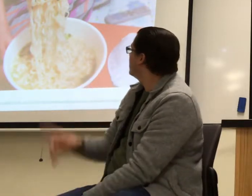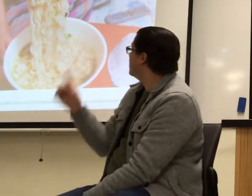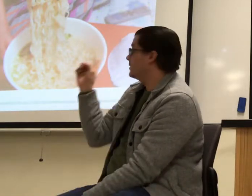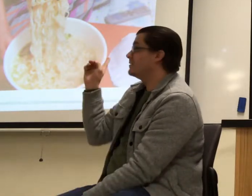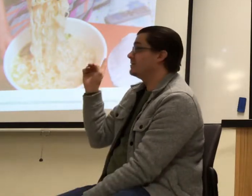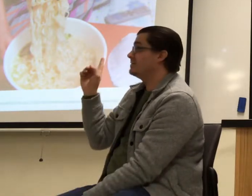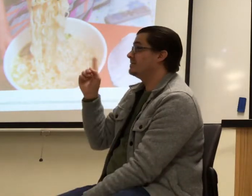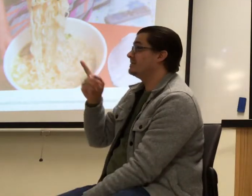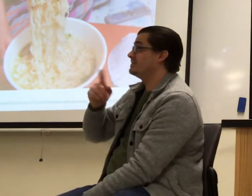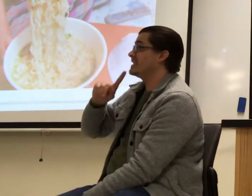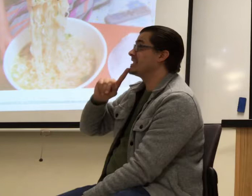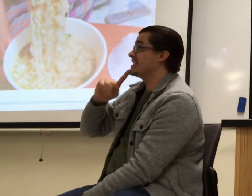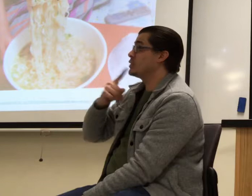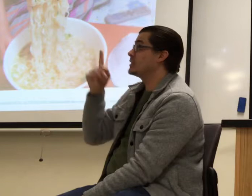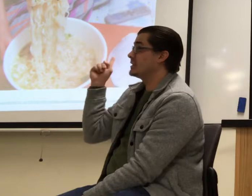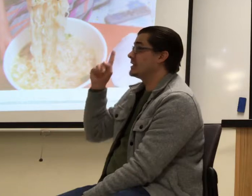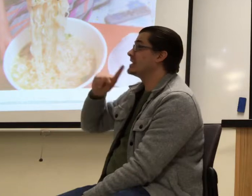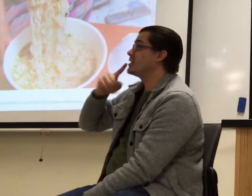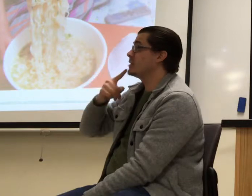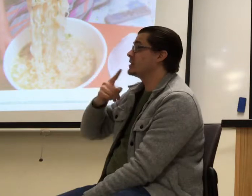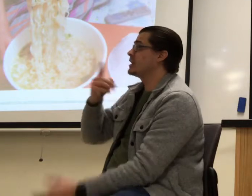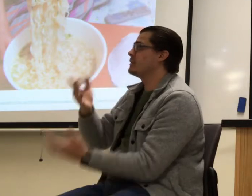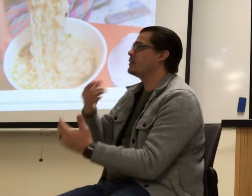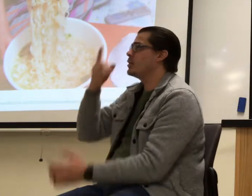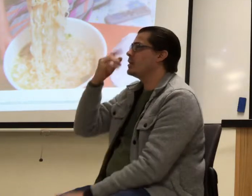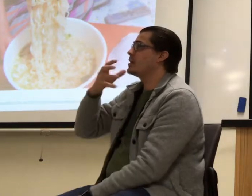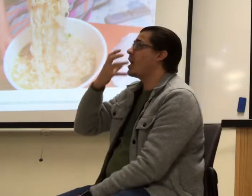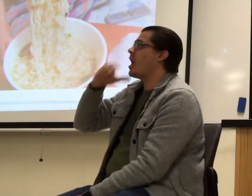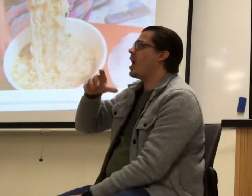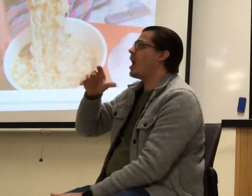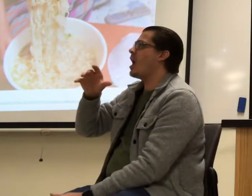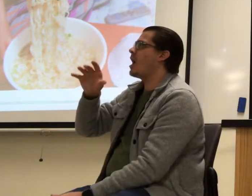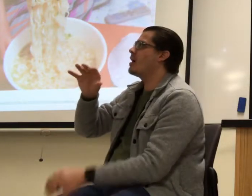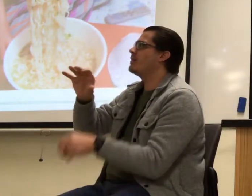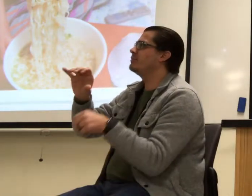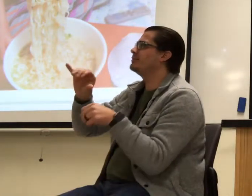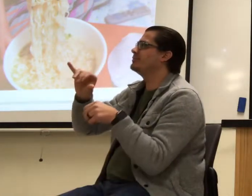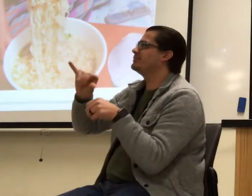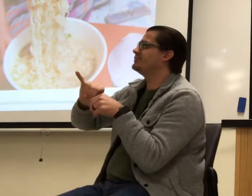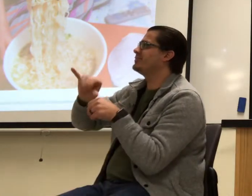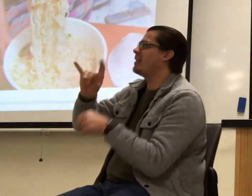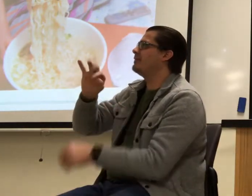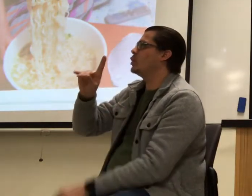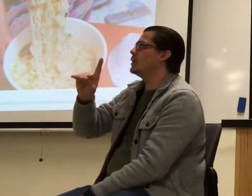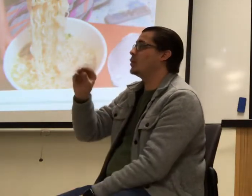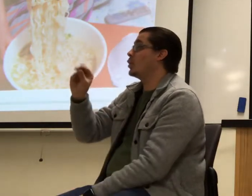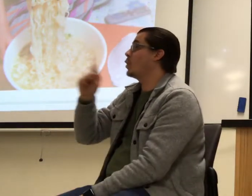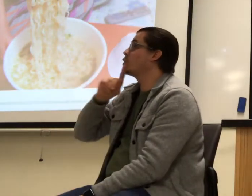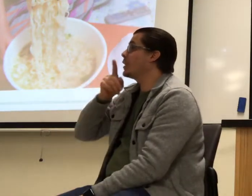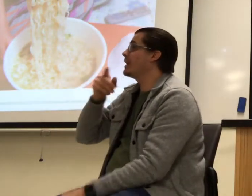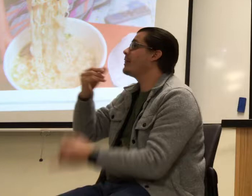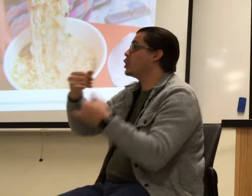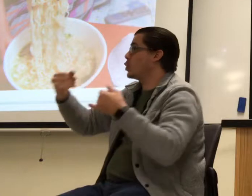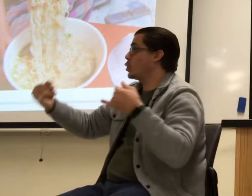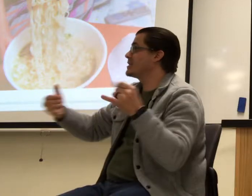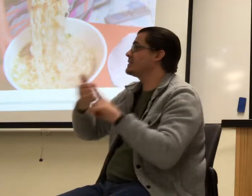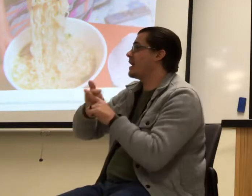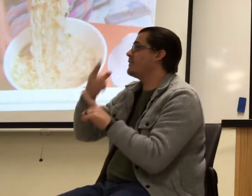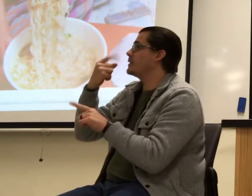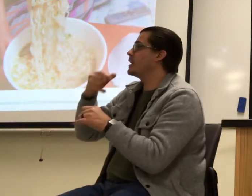serious risk. Now, a lot of people may think it's the hot fluid, but really it's not really that. It's more the noodles, because the